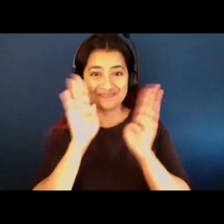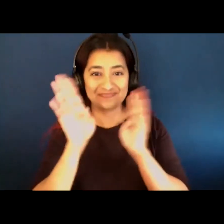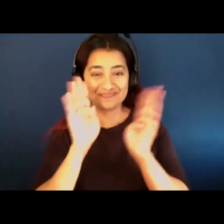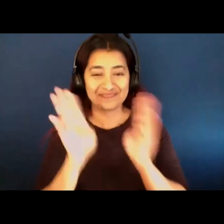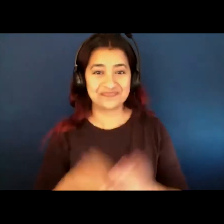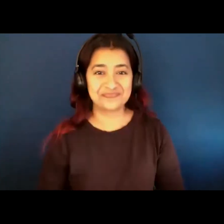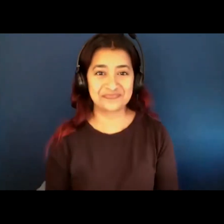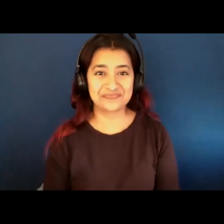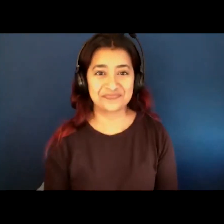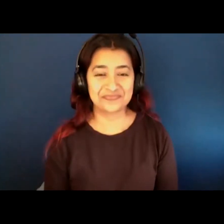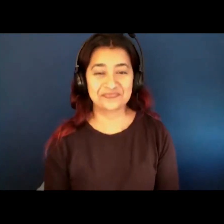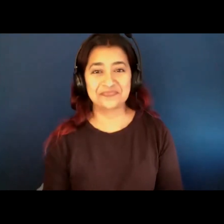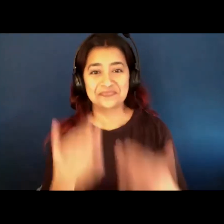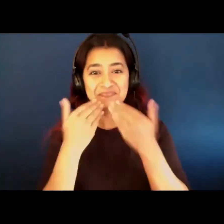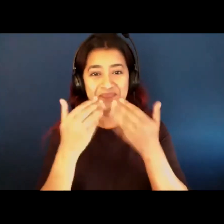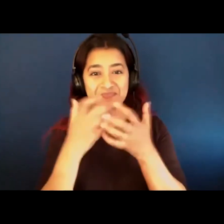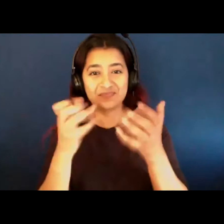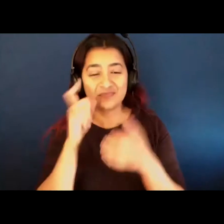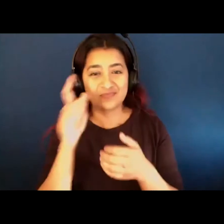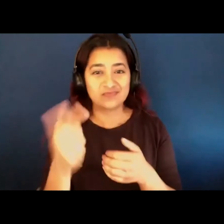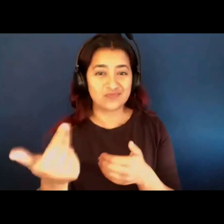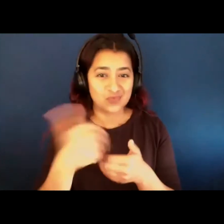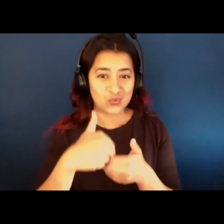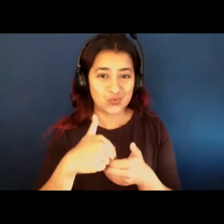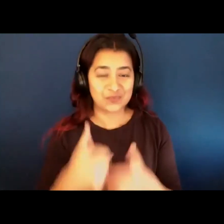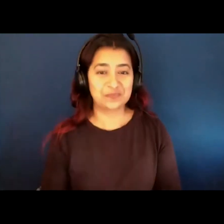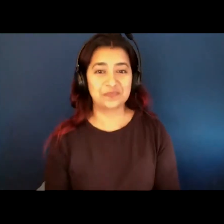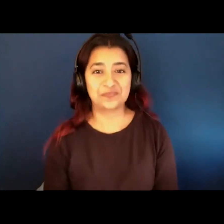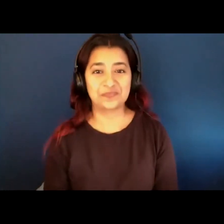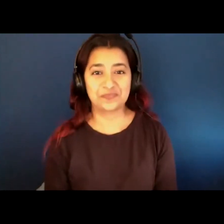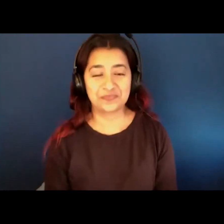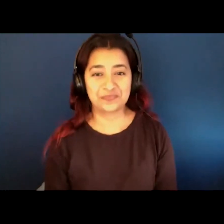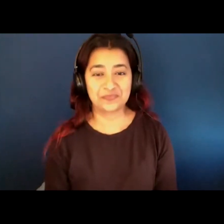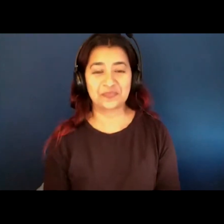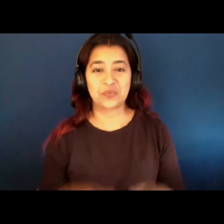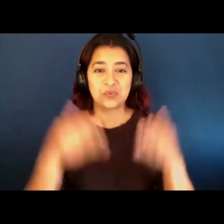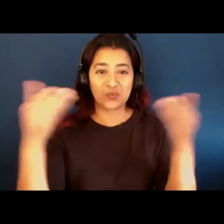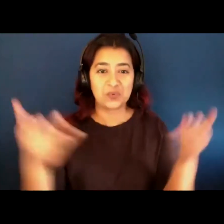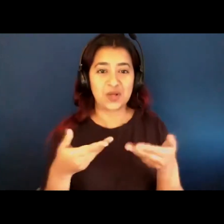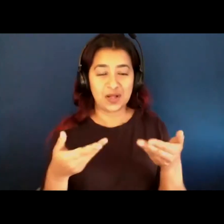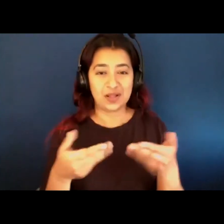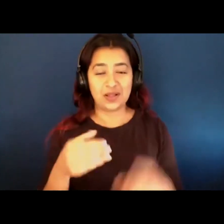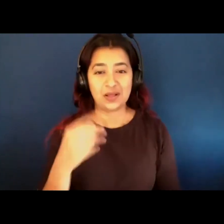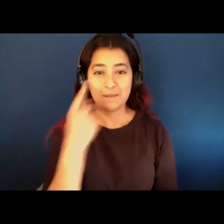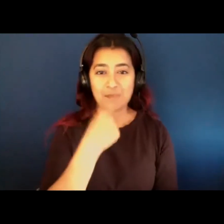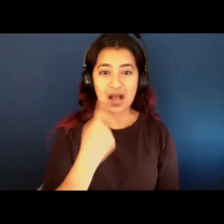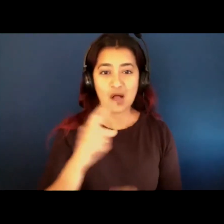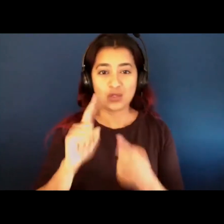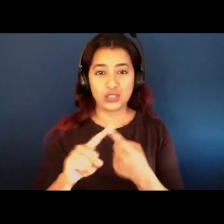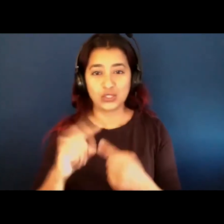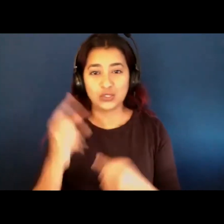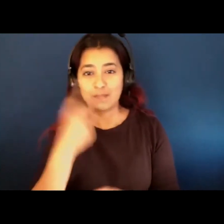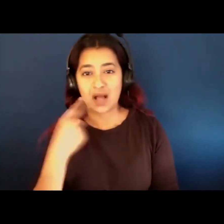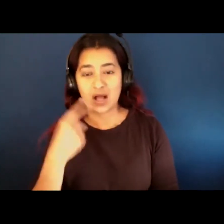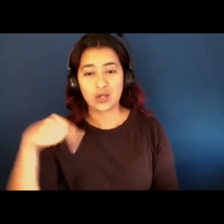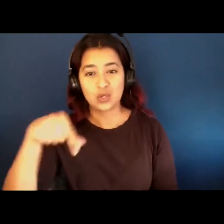Hi everyone. Thank you so much for being here. Welcome to Mouth Queer